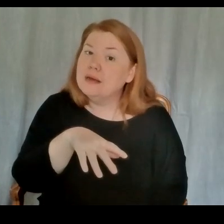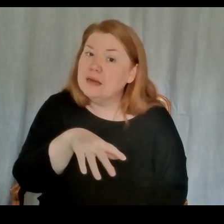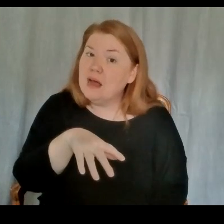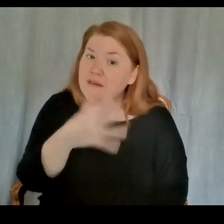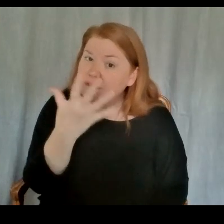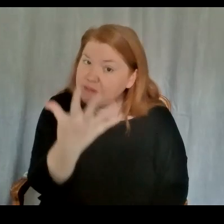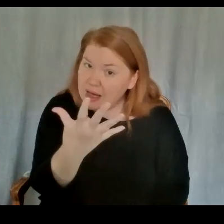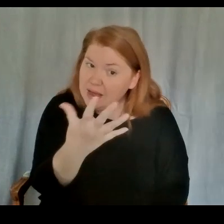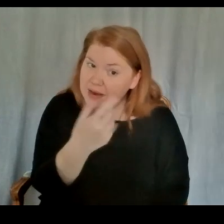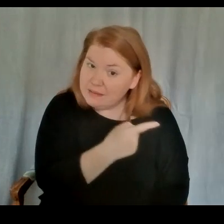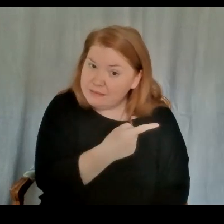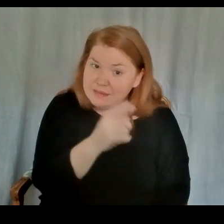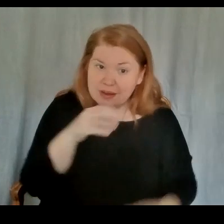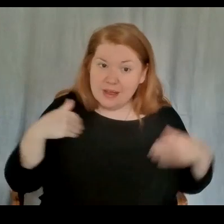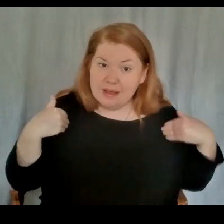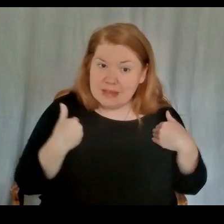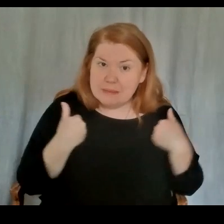find them?